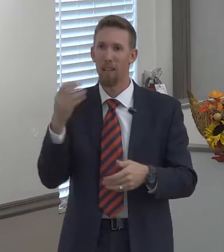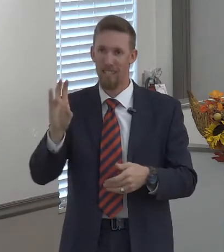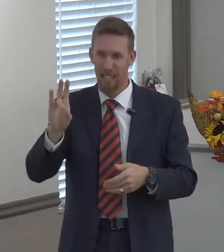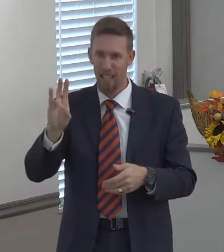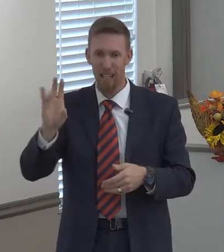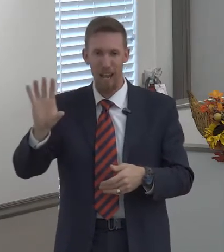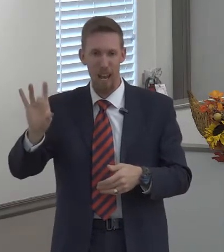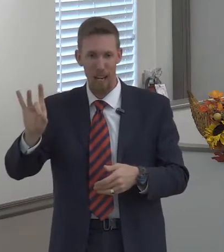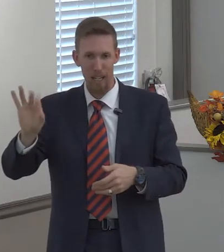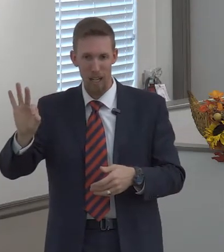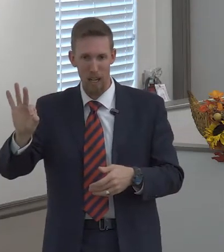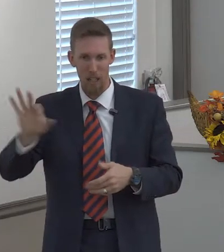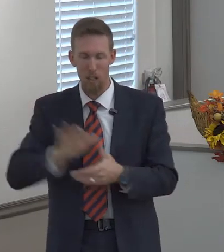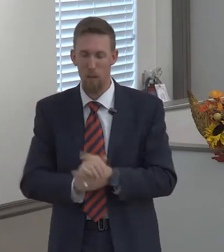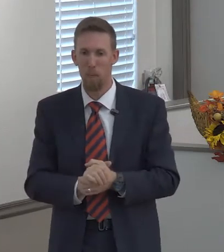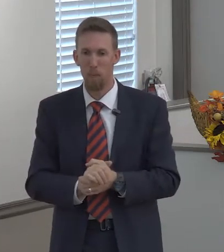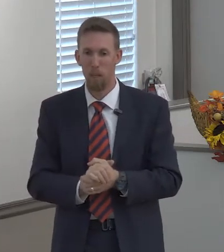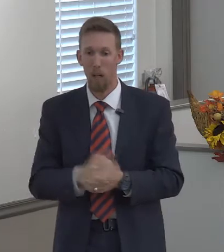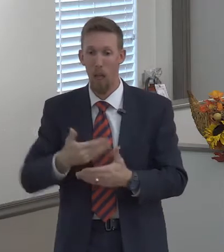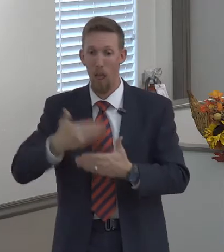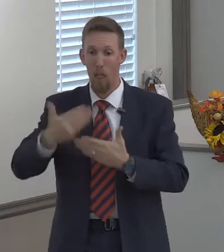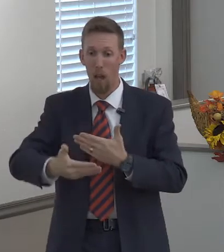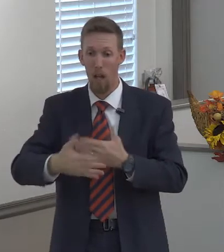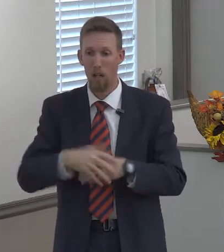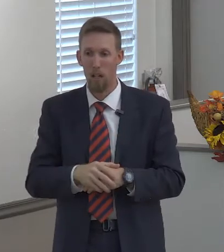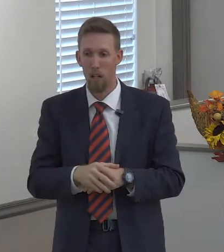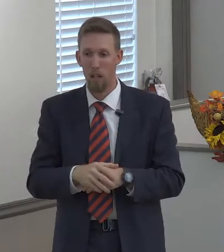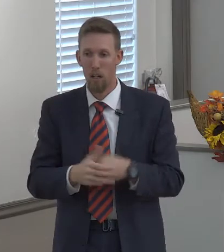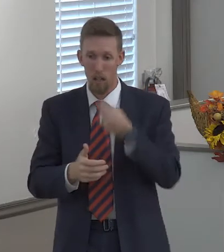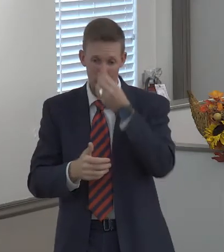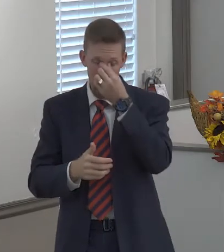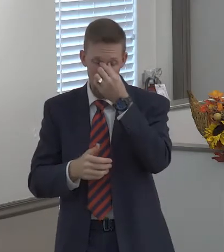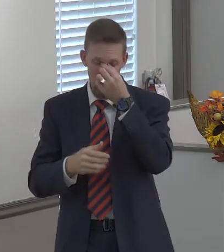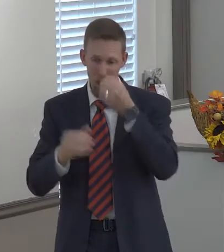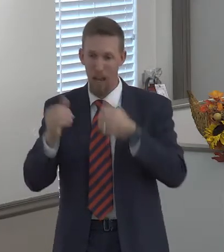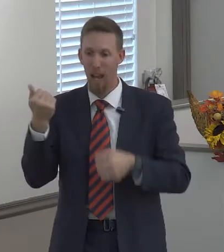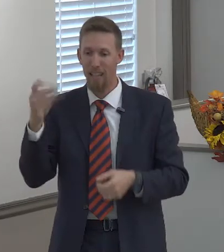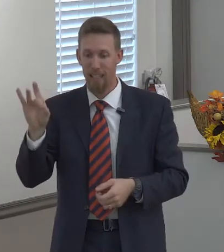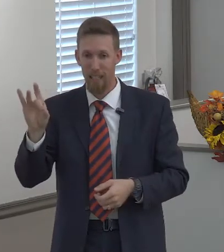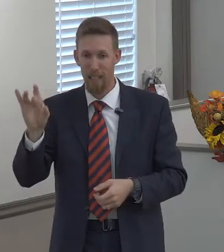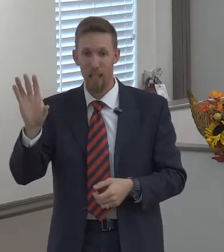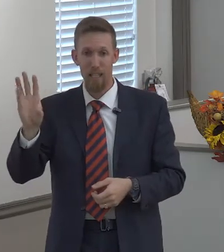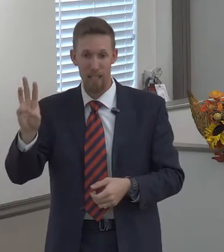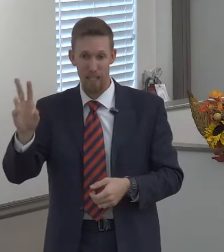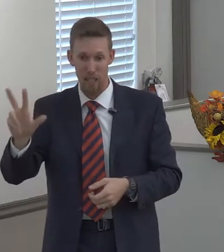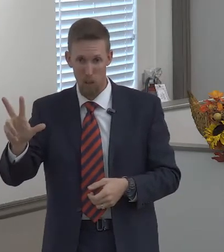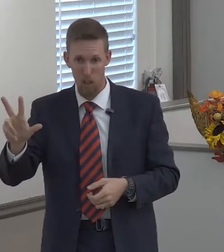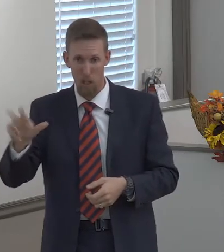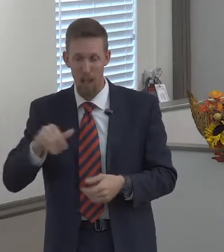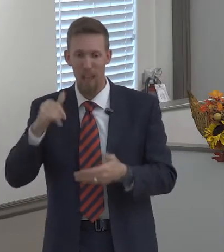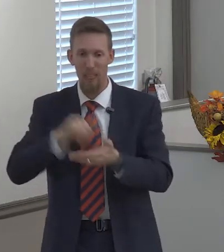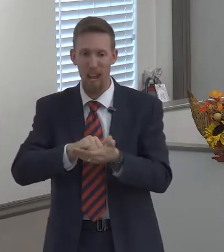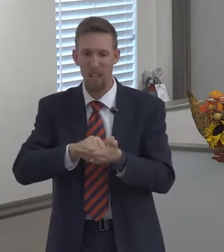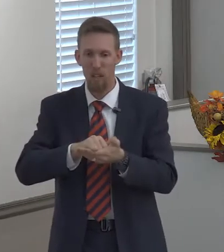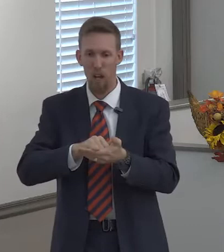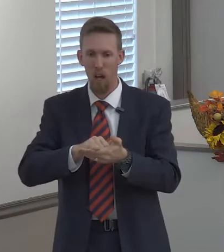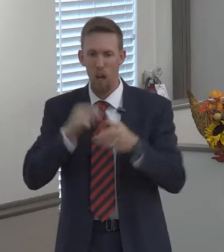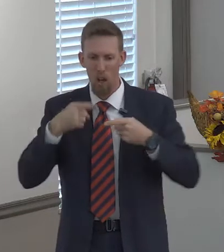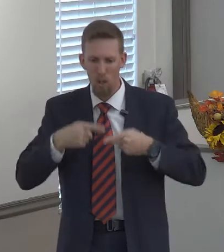destroy your idea about America. You know, the I don't know if the schools could ever